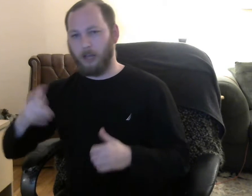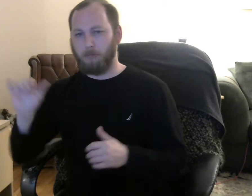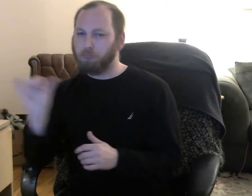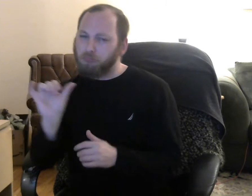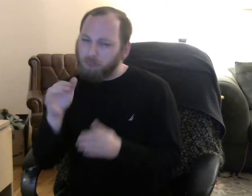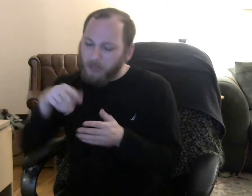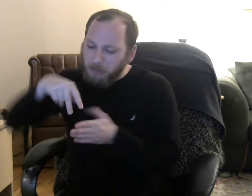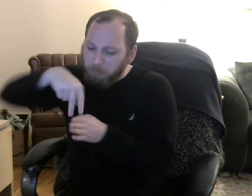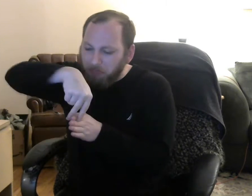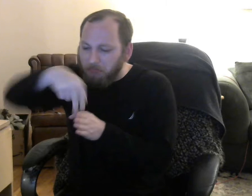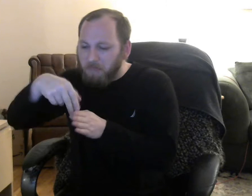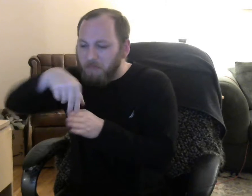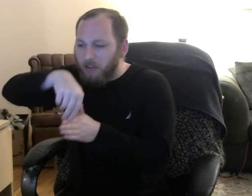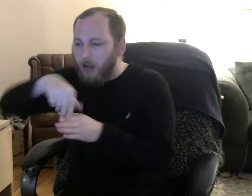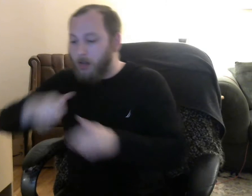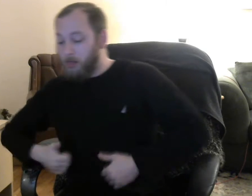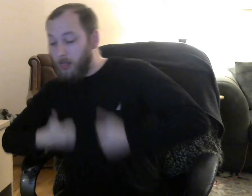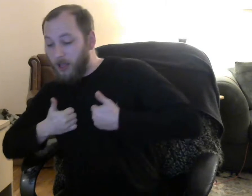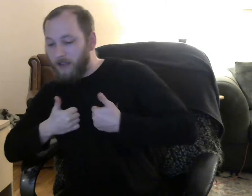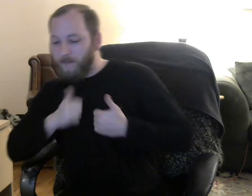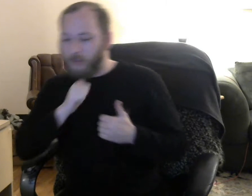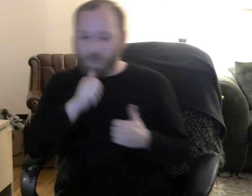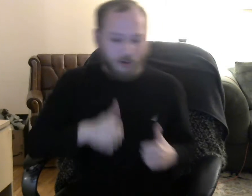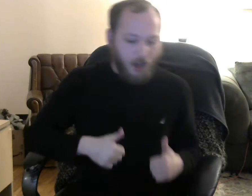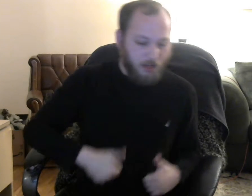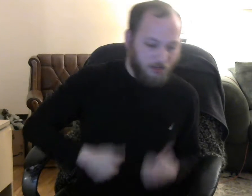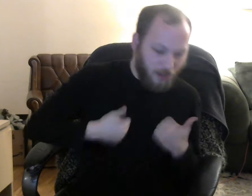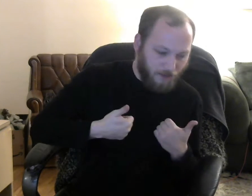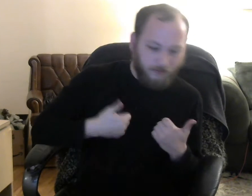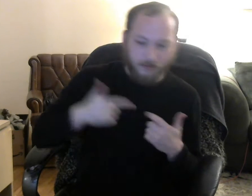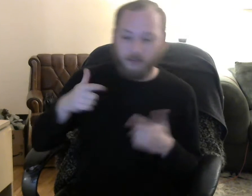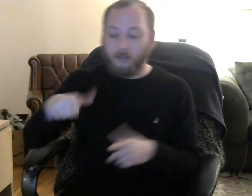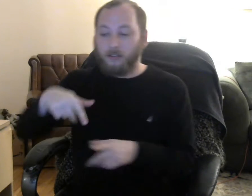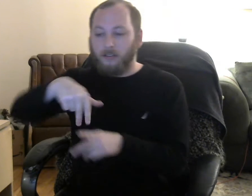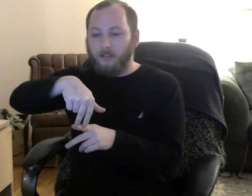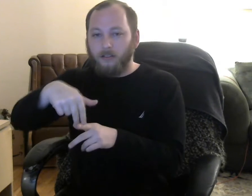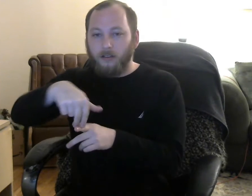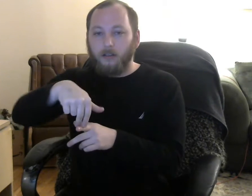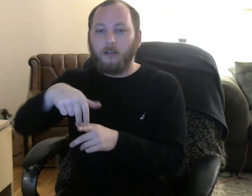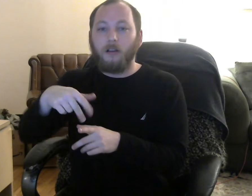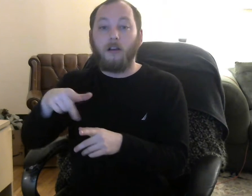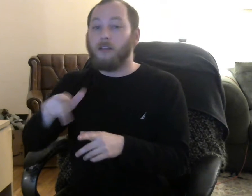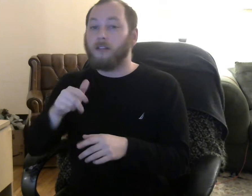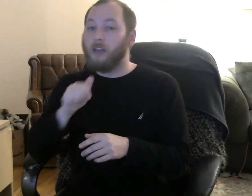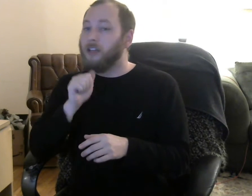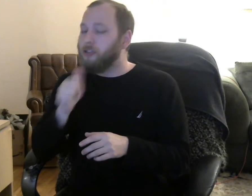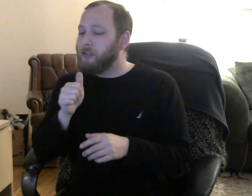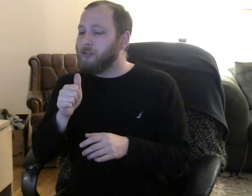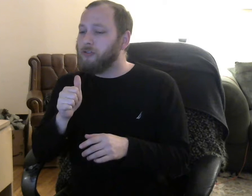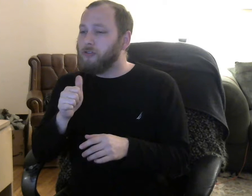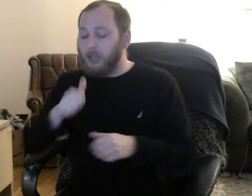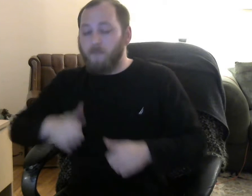definitely reproduce and they definitely evolve, but they don't necessarily have a metabolism. We'll learn a lot more about that. They